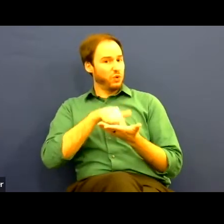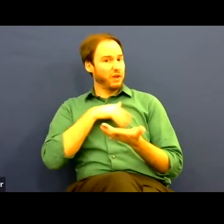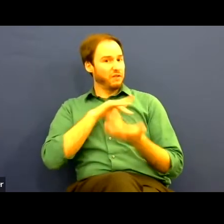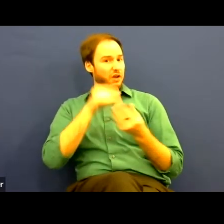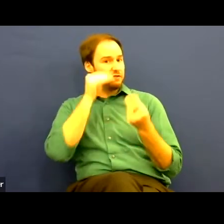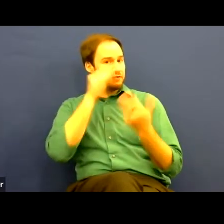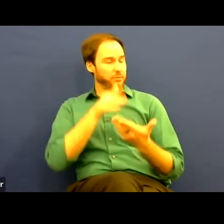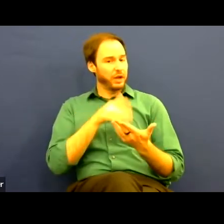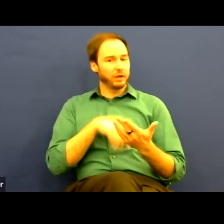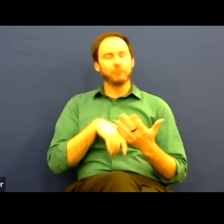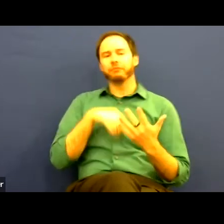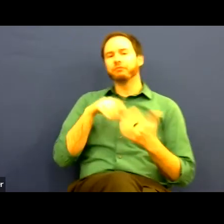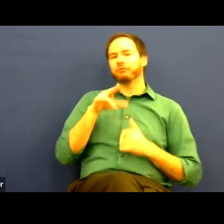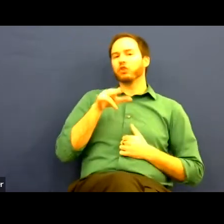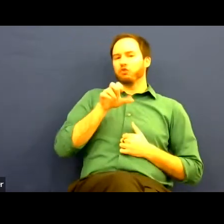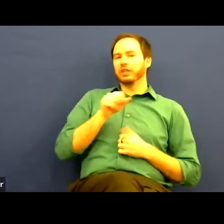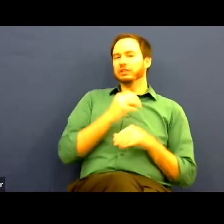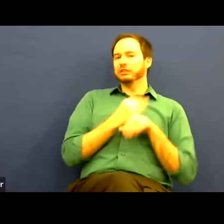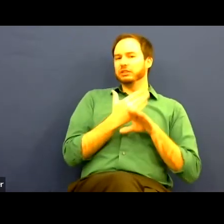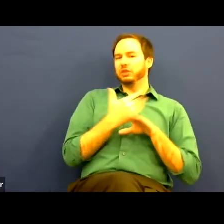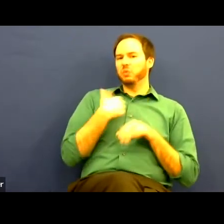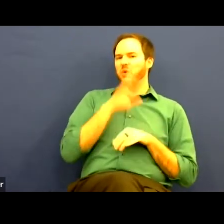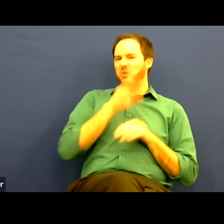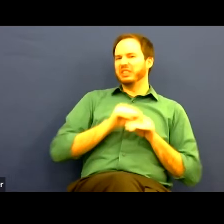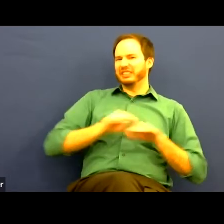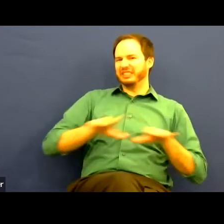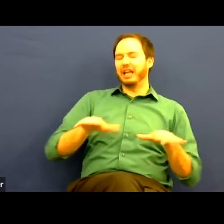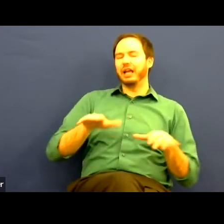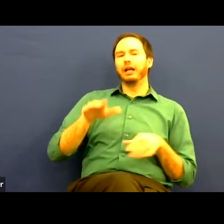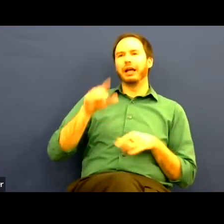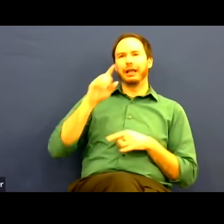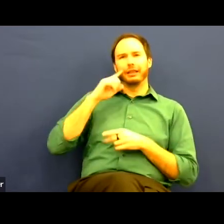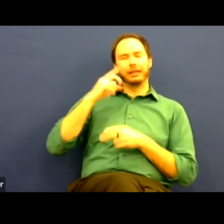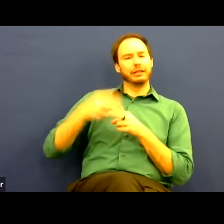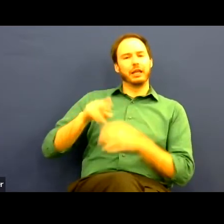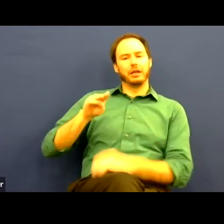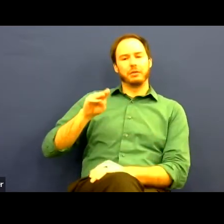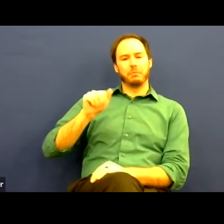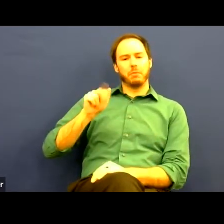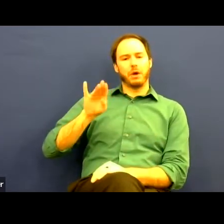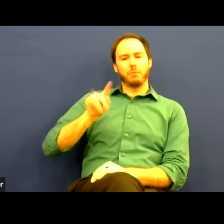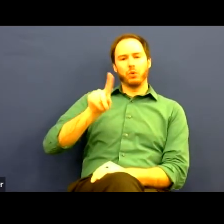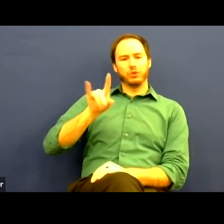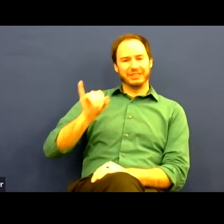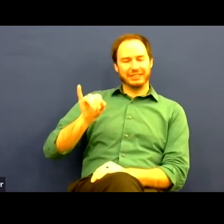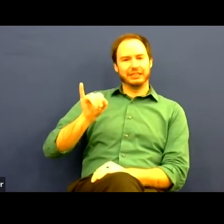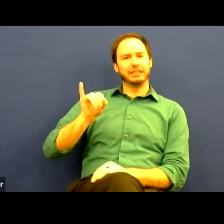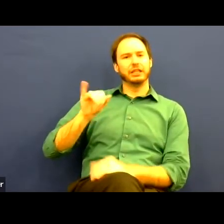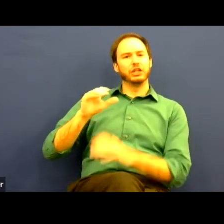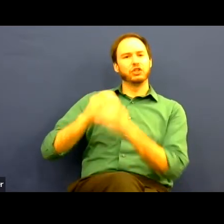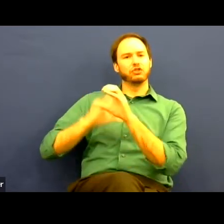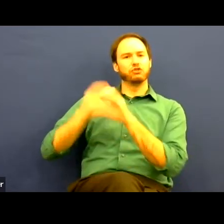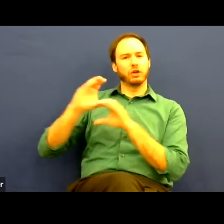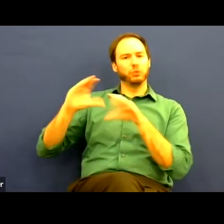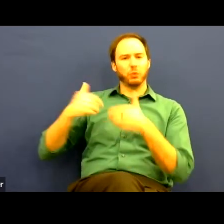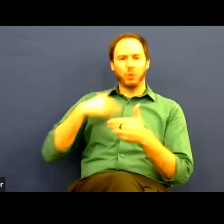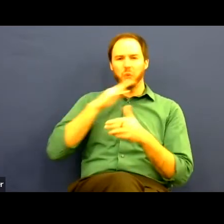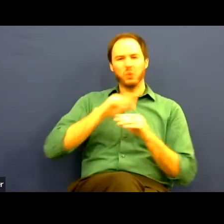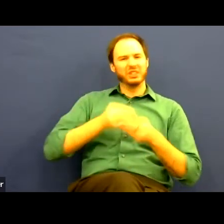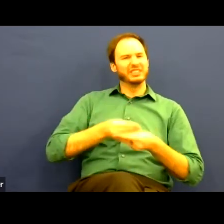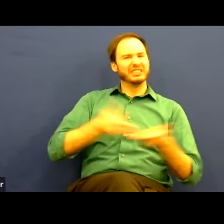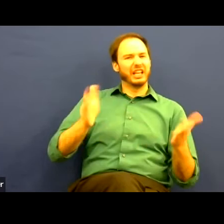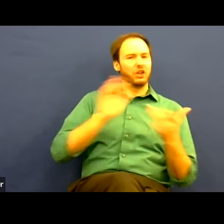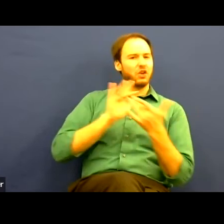Yeah, we can send something out. It's going to be Nardozzi Paving and Construction. But yeah, we can send all those